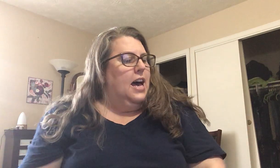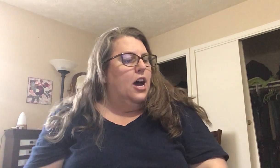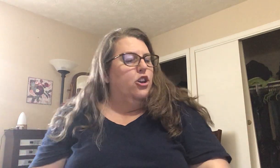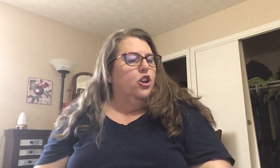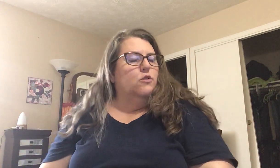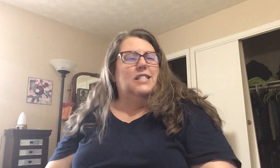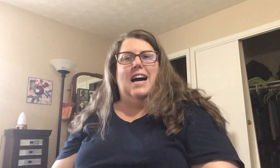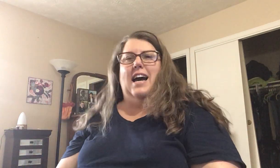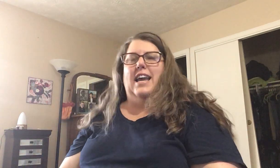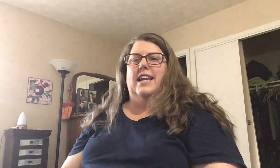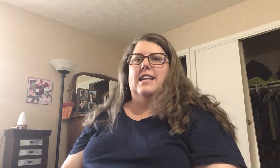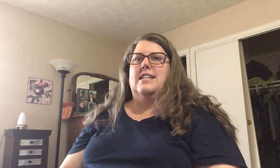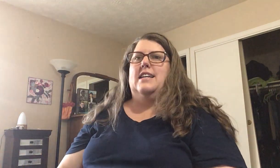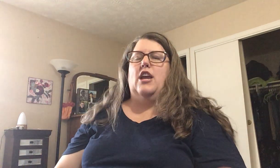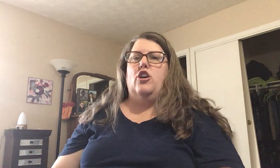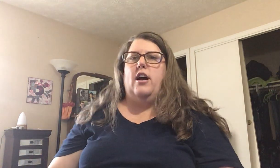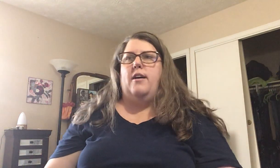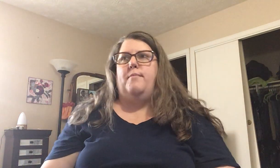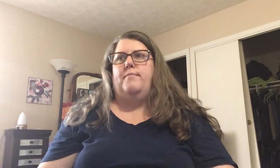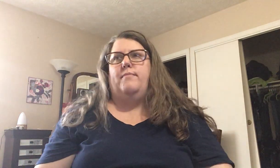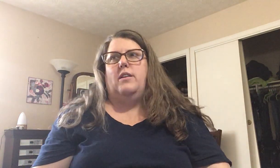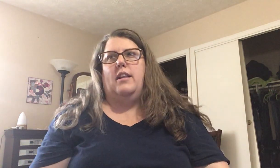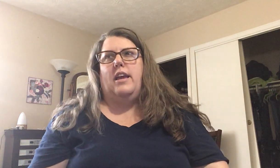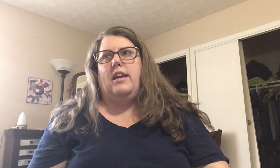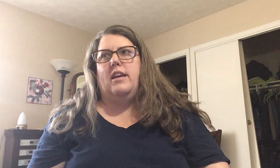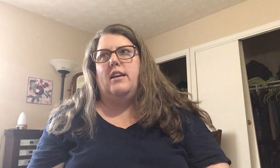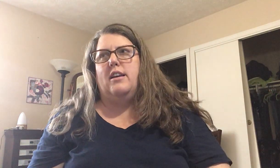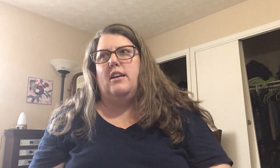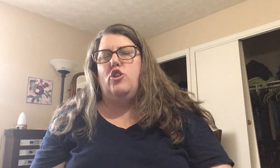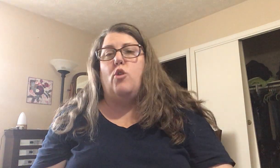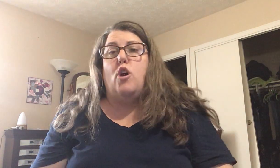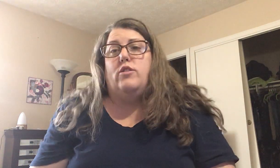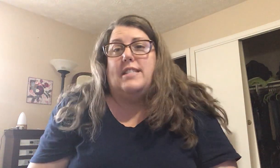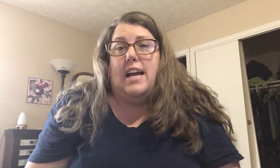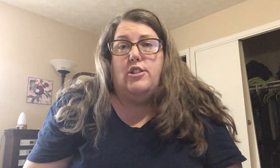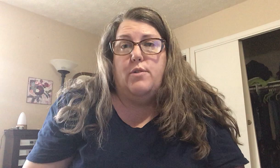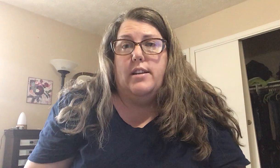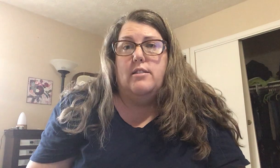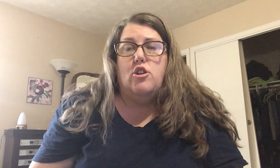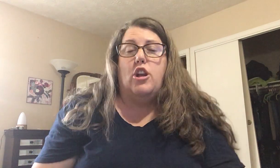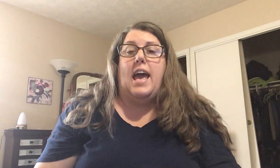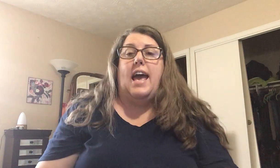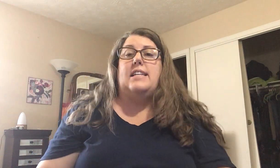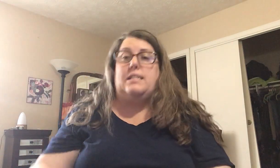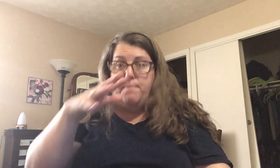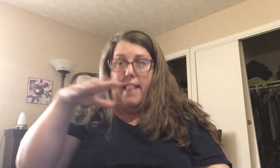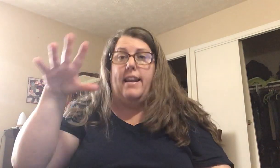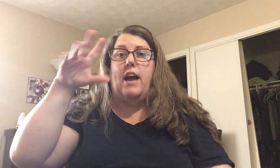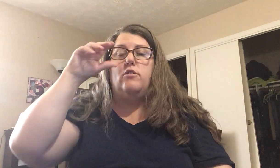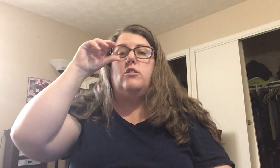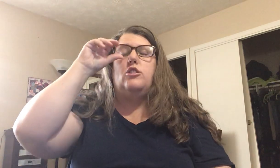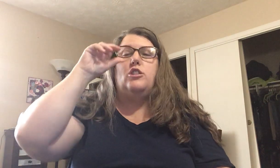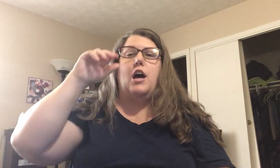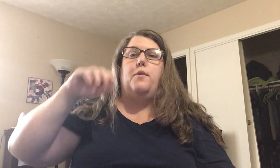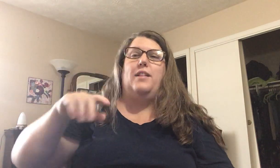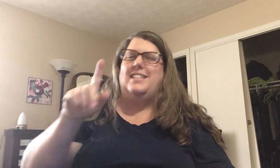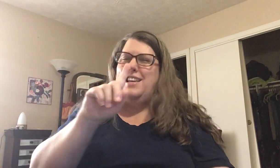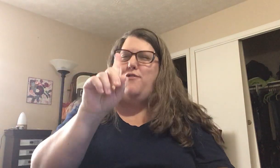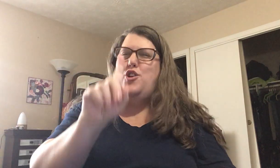How do you sign, and like, you don't know the sign to it, so you're going to spell it out. So, let's see if you